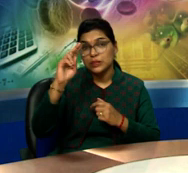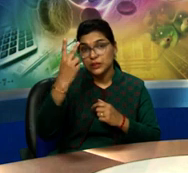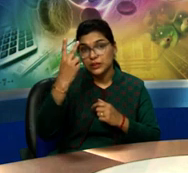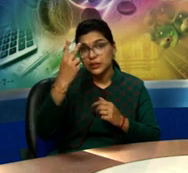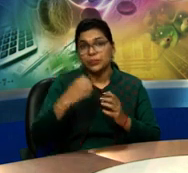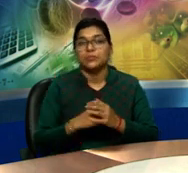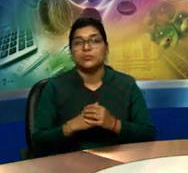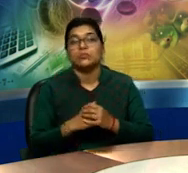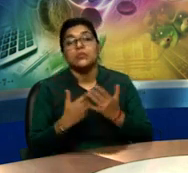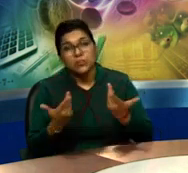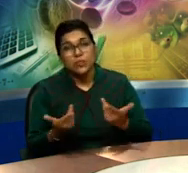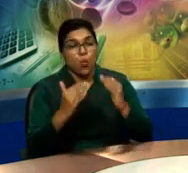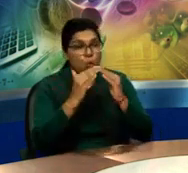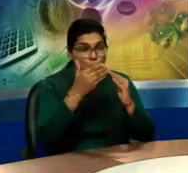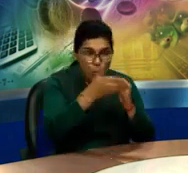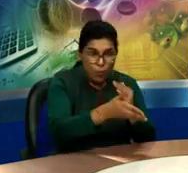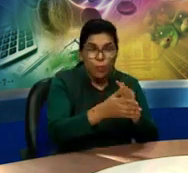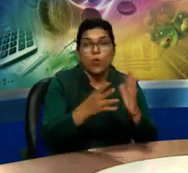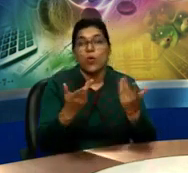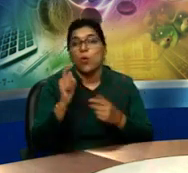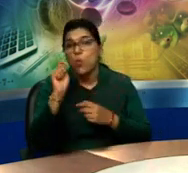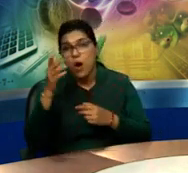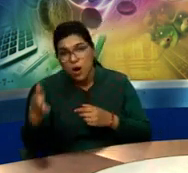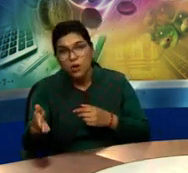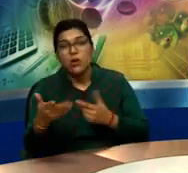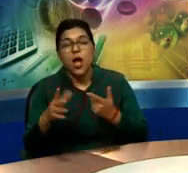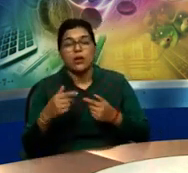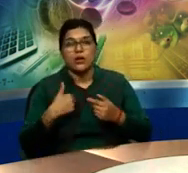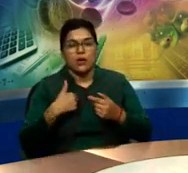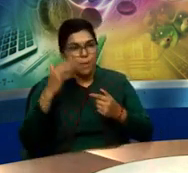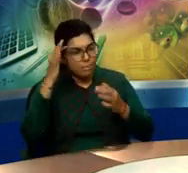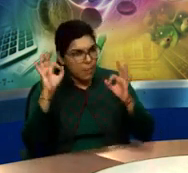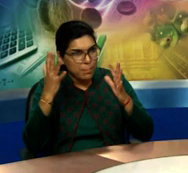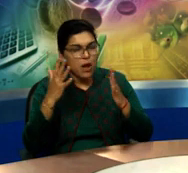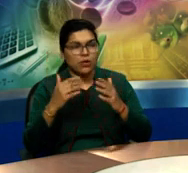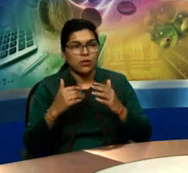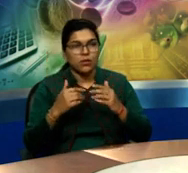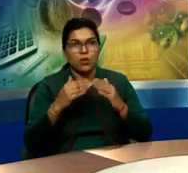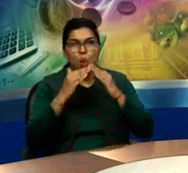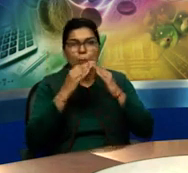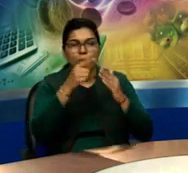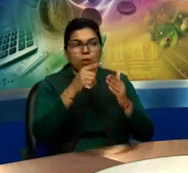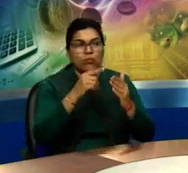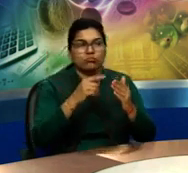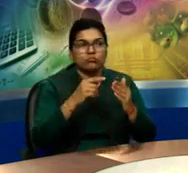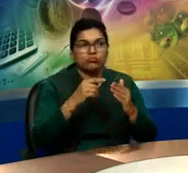we do not follow the rules and regulation in a proper way. And it may seem to the other person that we are